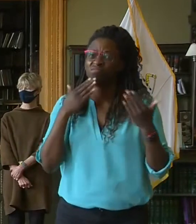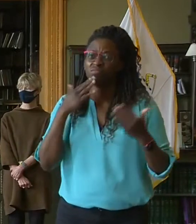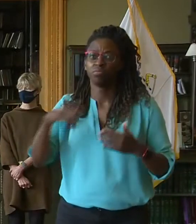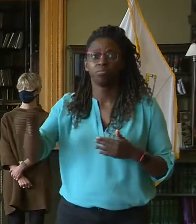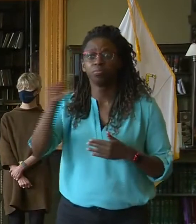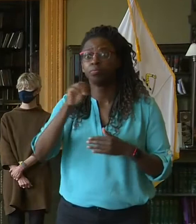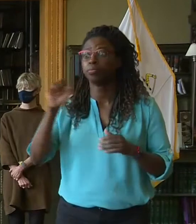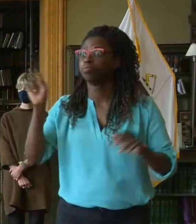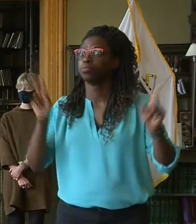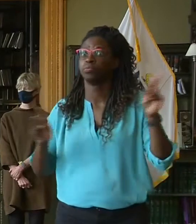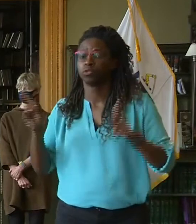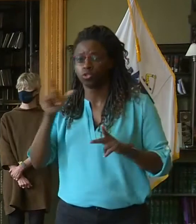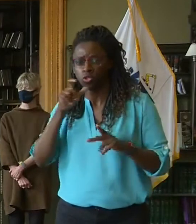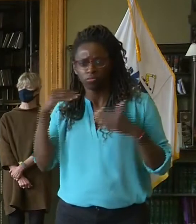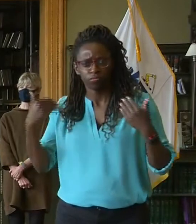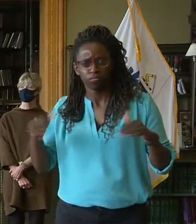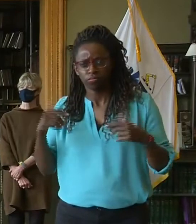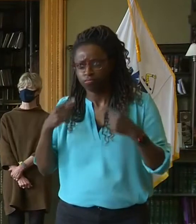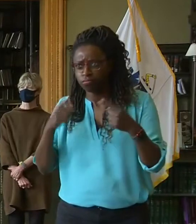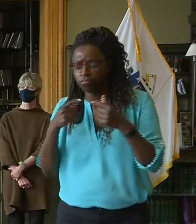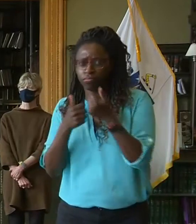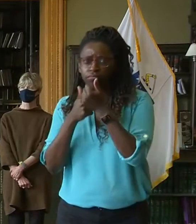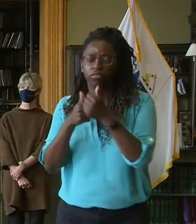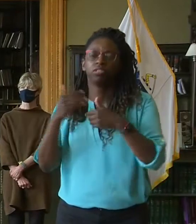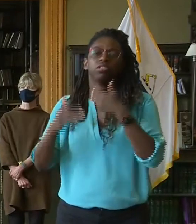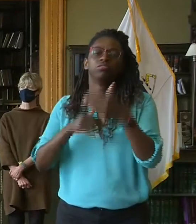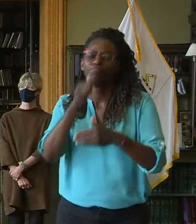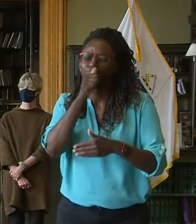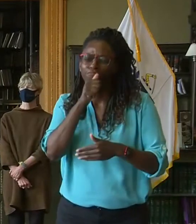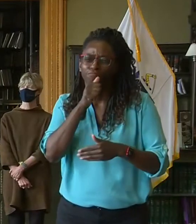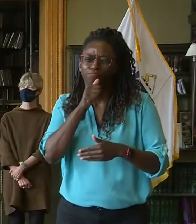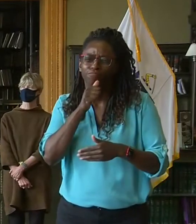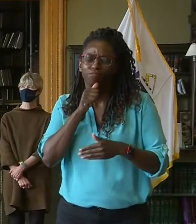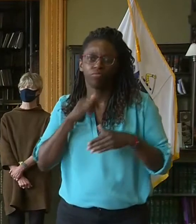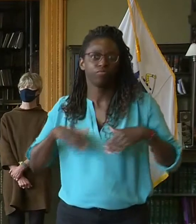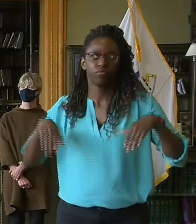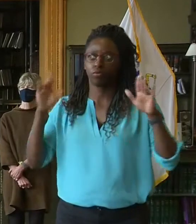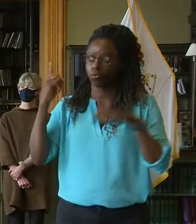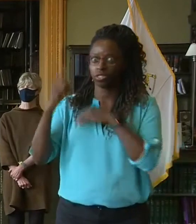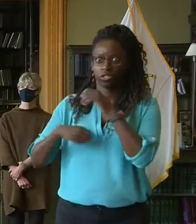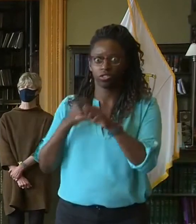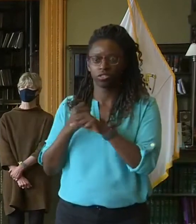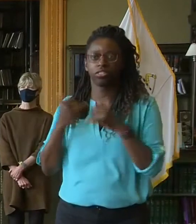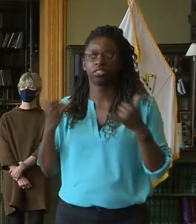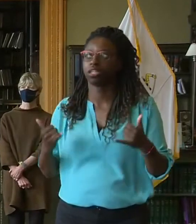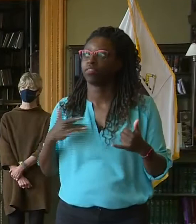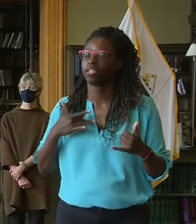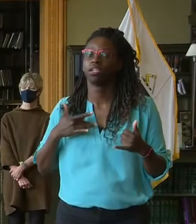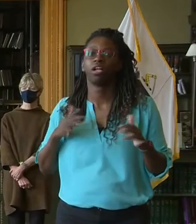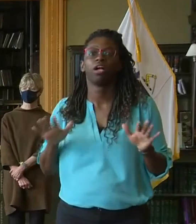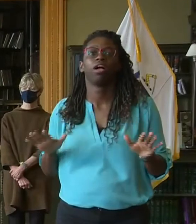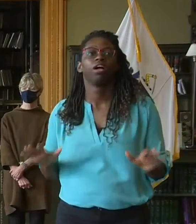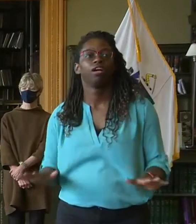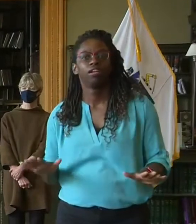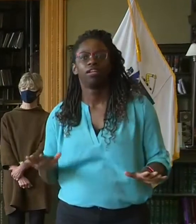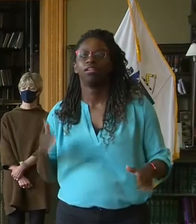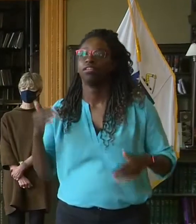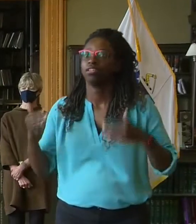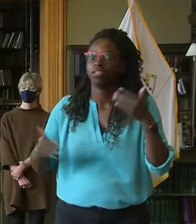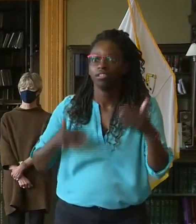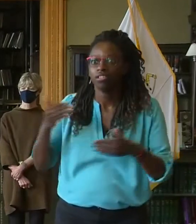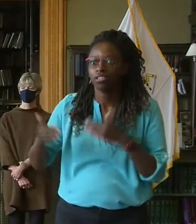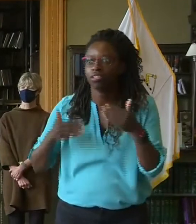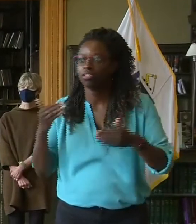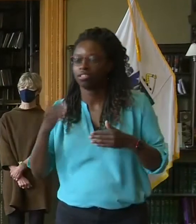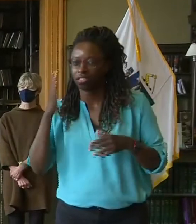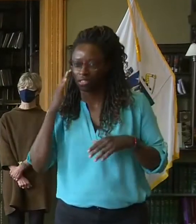point, brighter days are very much upon us. We've been battling the virus for too long,